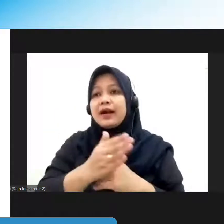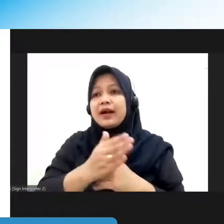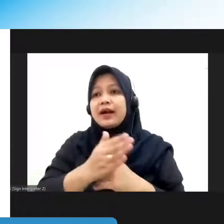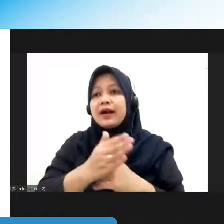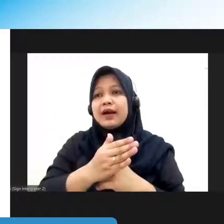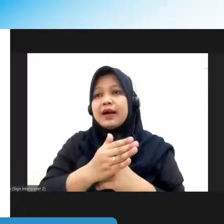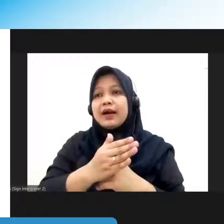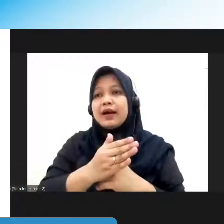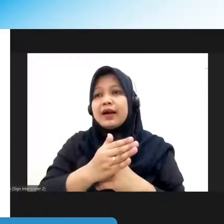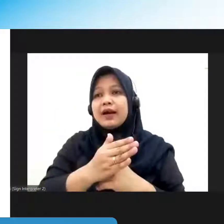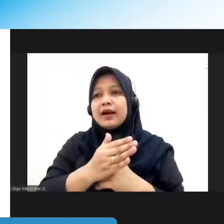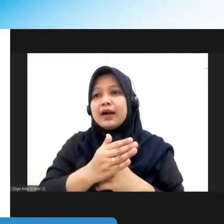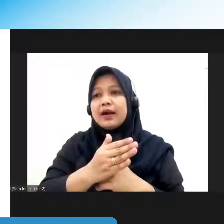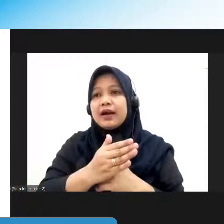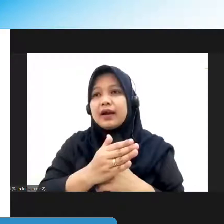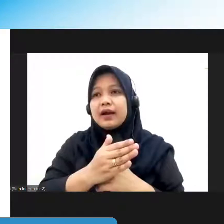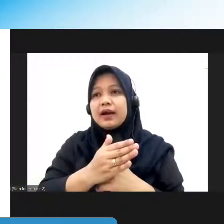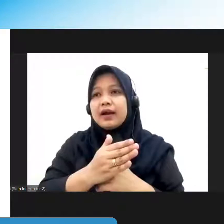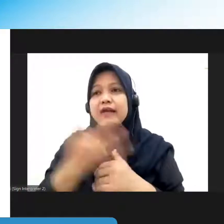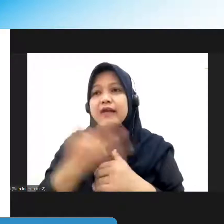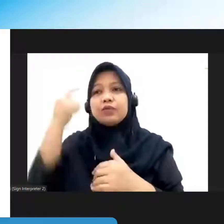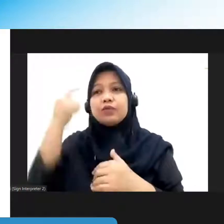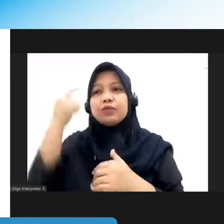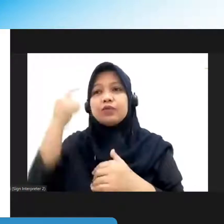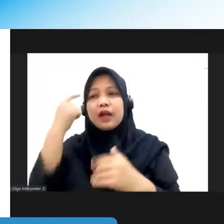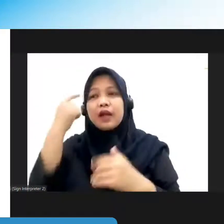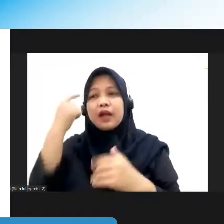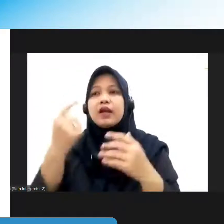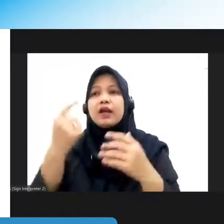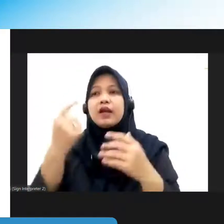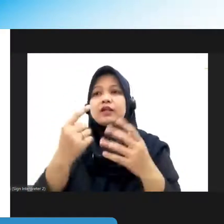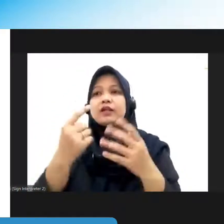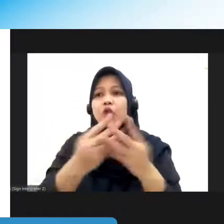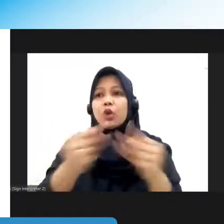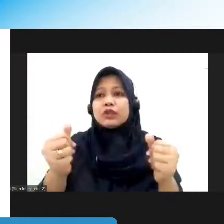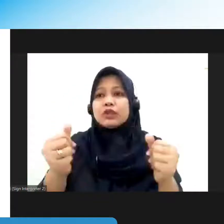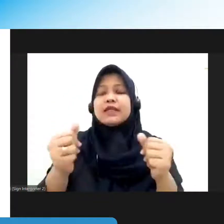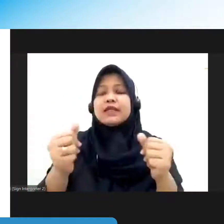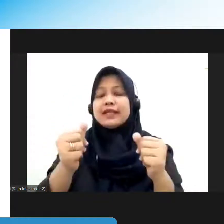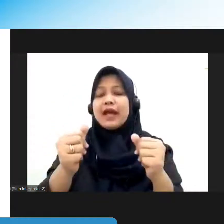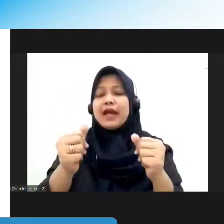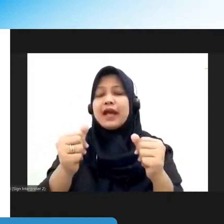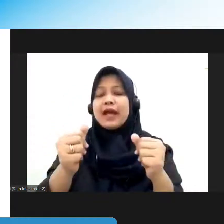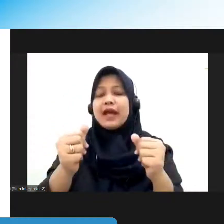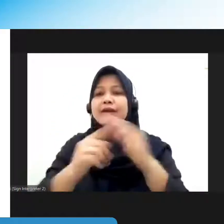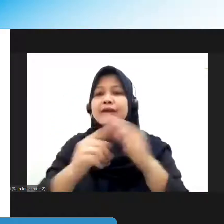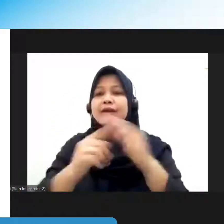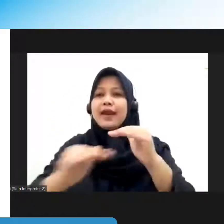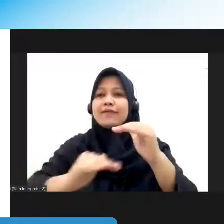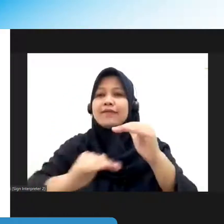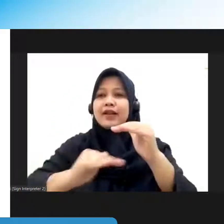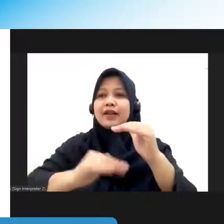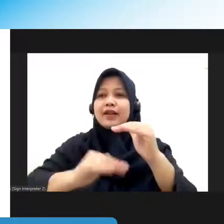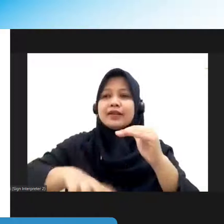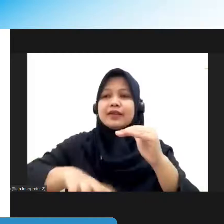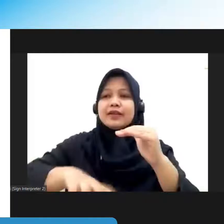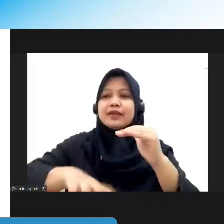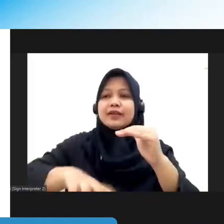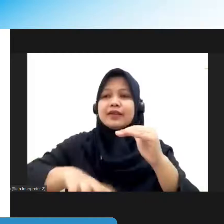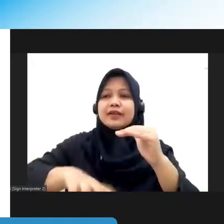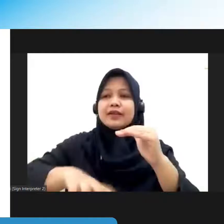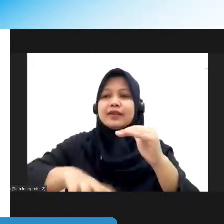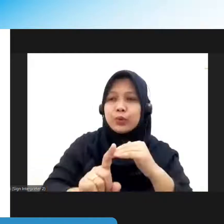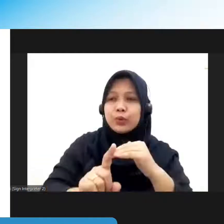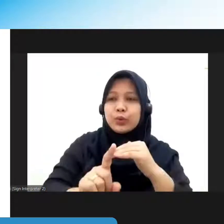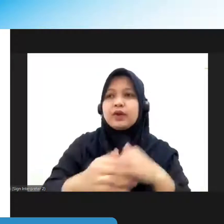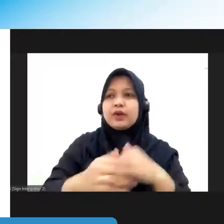cost effective solutions at that level using the local knowledge, local material, and those kind of stuff. So these are some